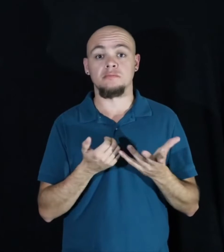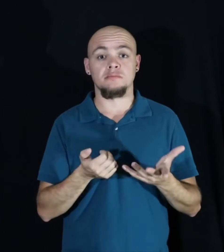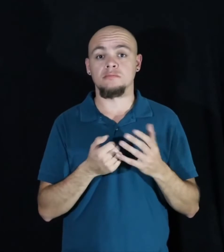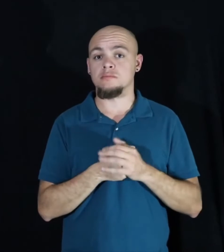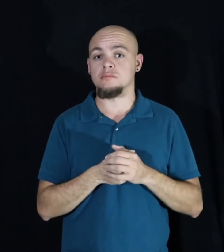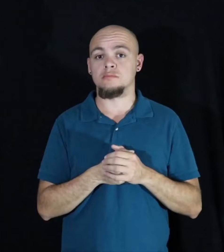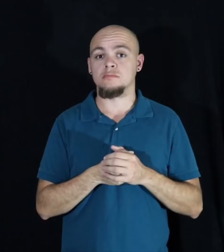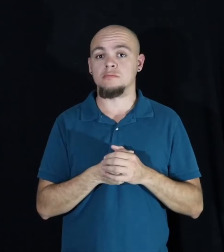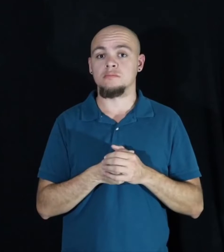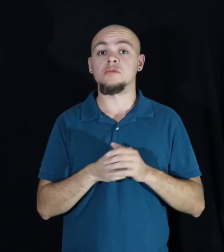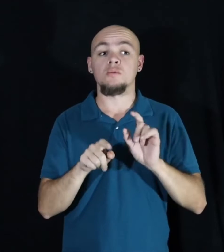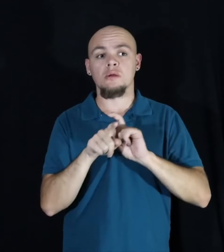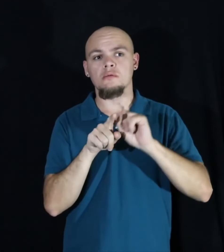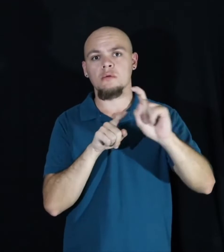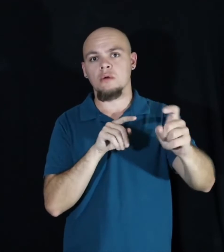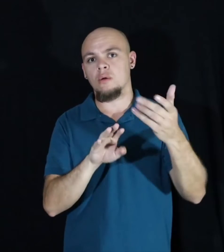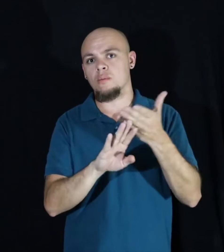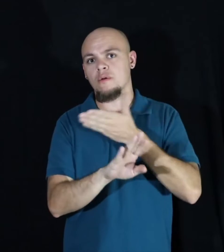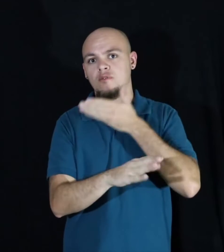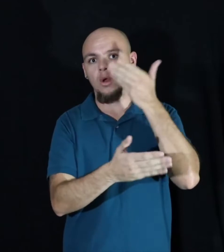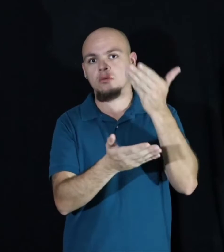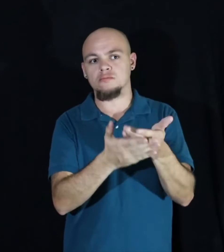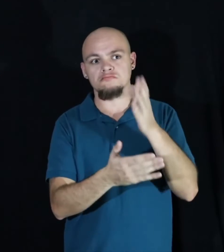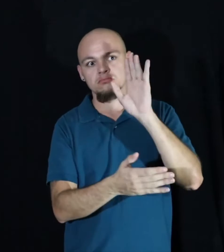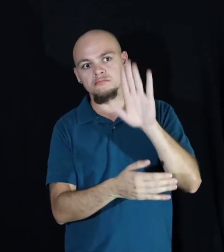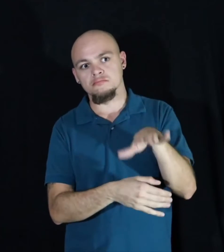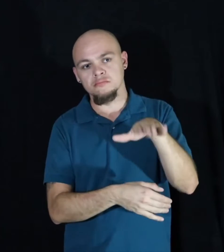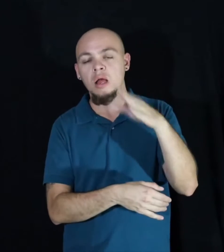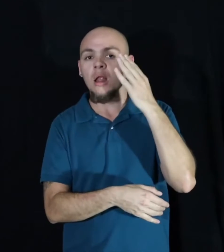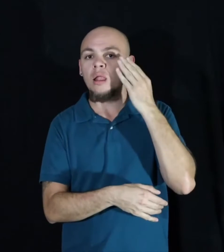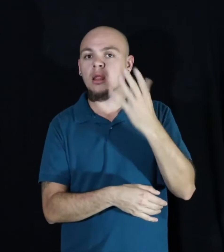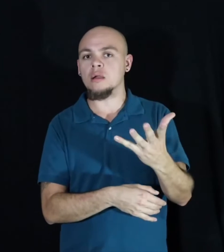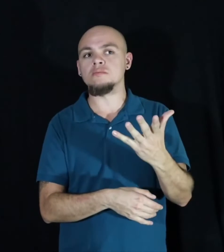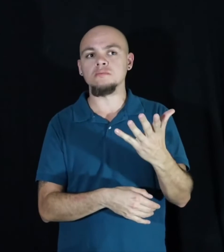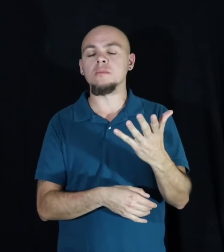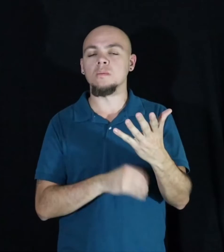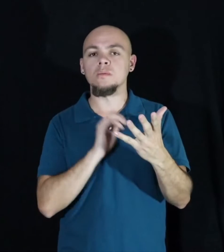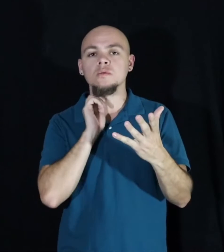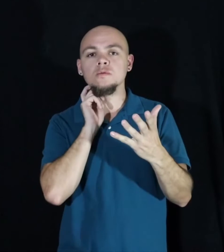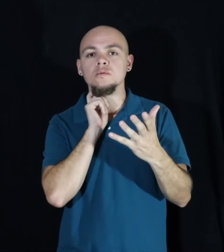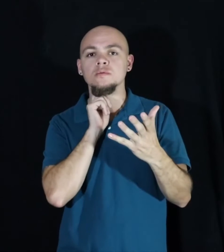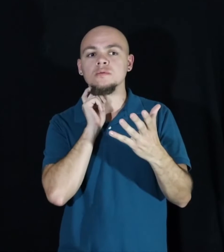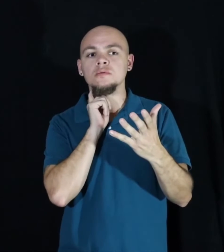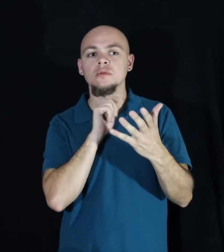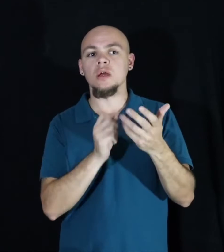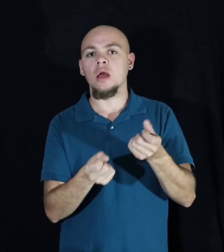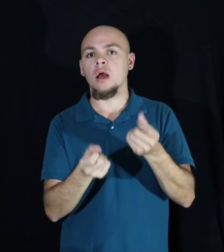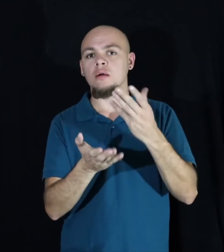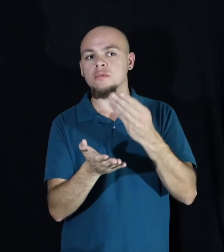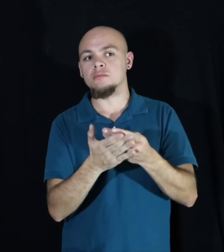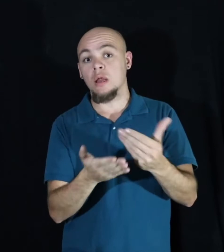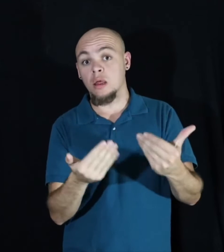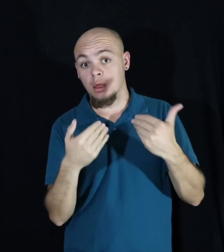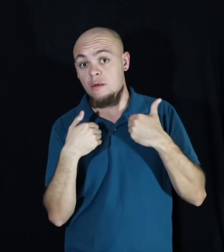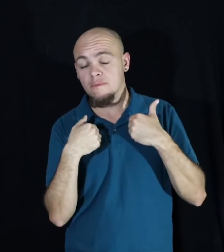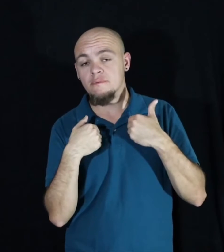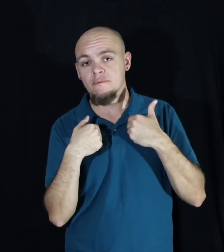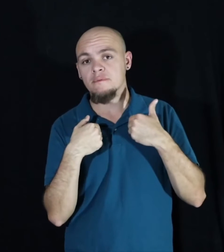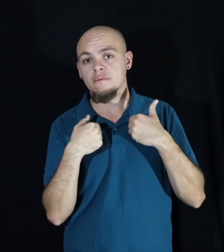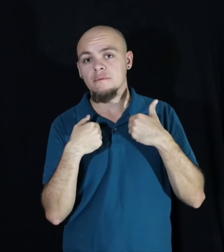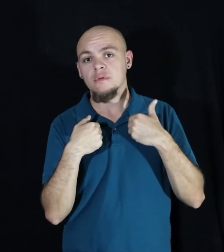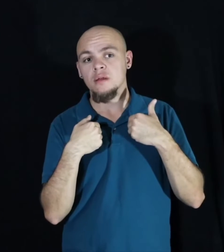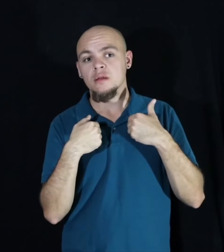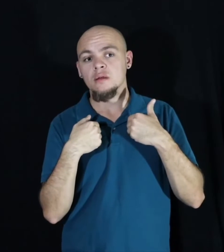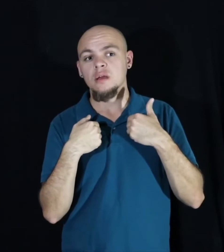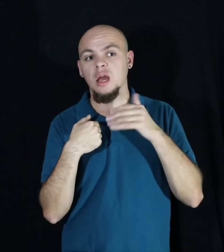we'd have to call ahead of time and let the person that we were meeting here in Columbus know how much money we had, and we'd